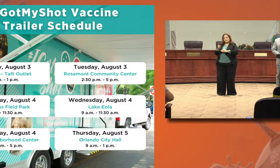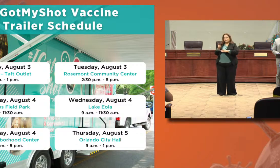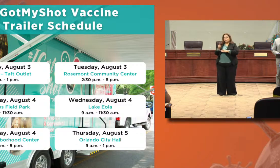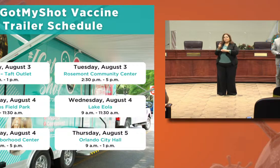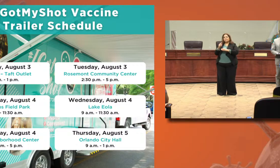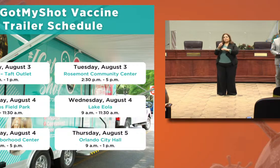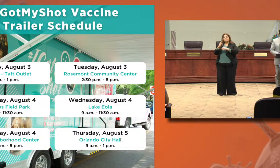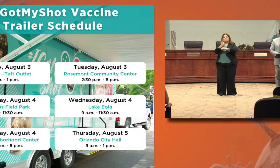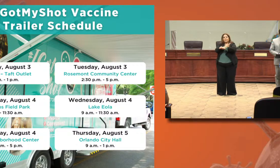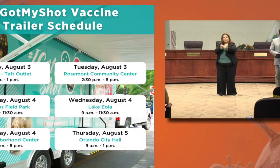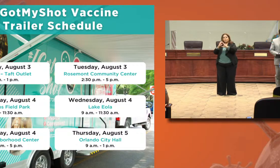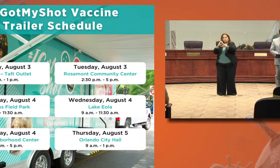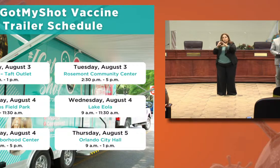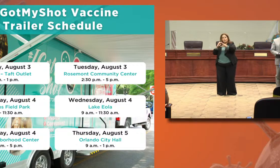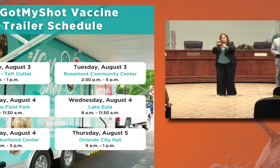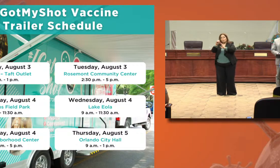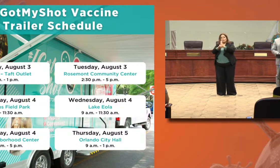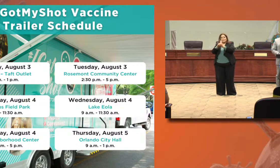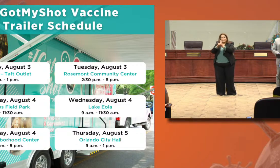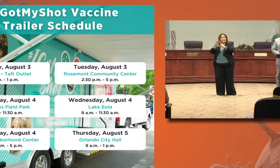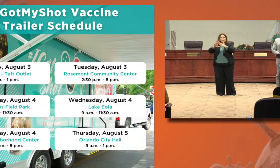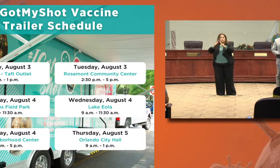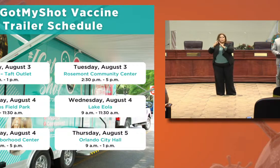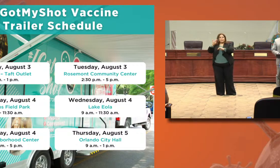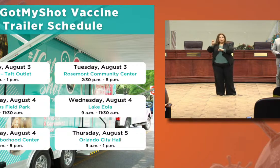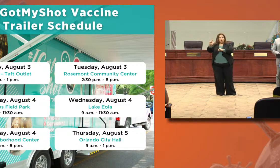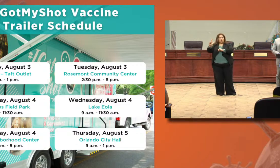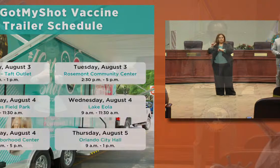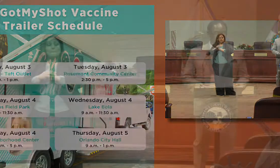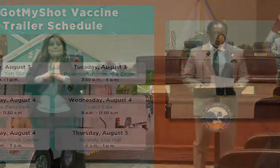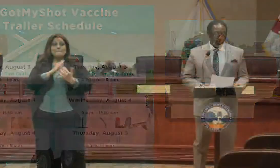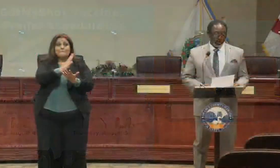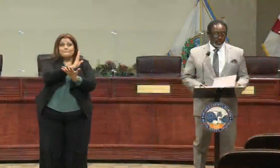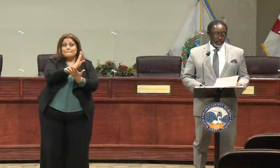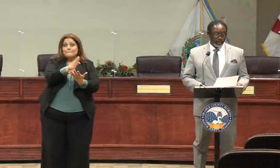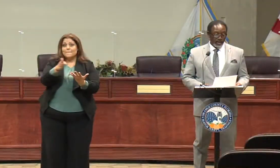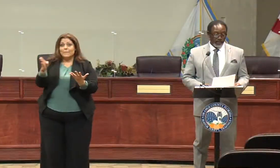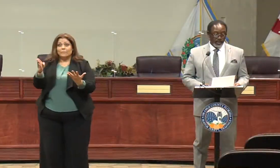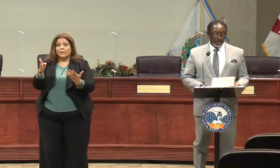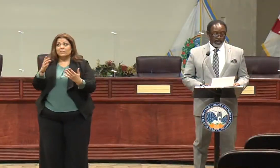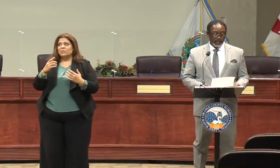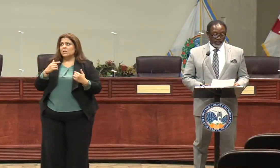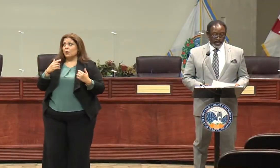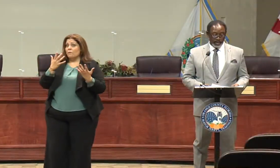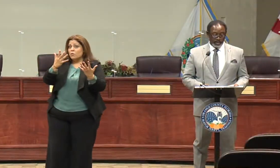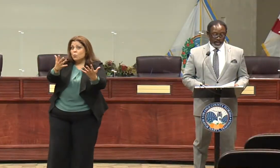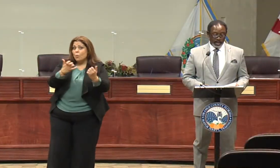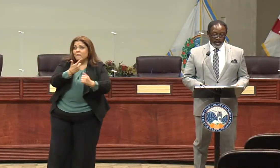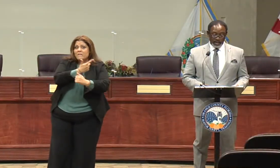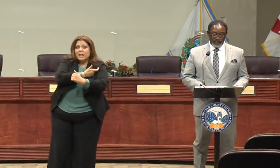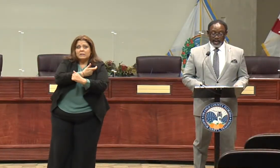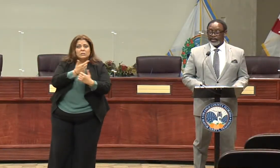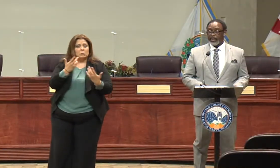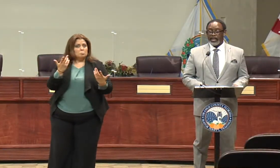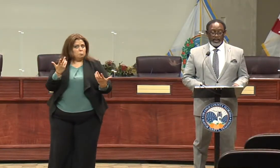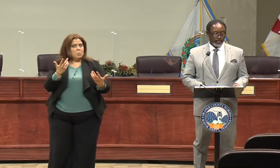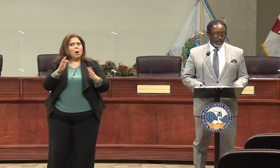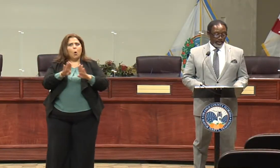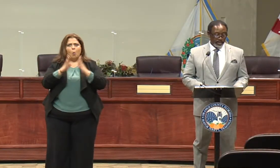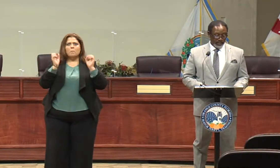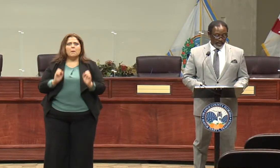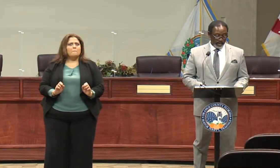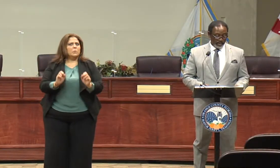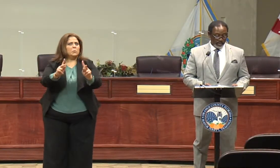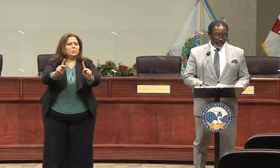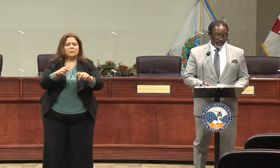trailer will be at the Orlando City Hall. So there are little excuses if you're looking for a place to get vaccinated.